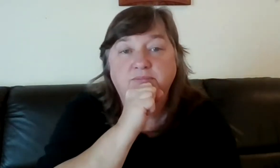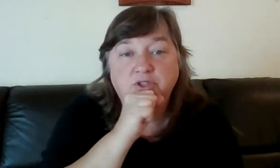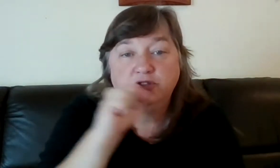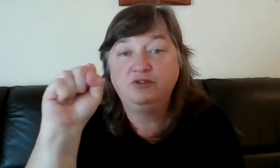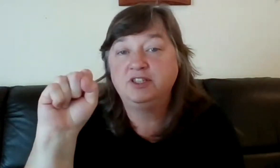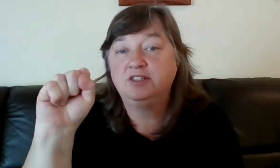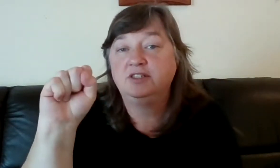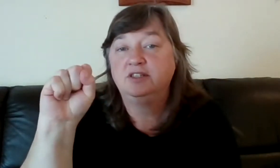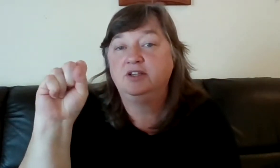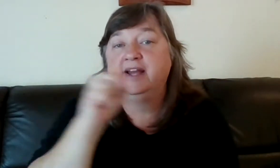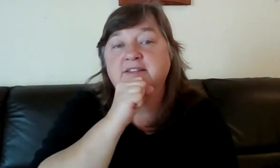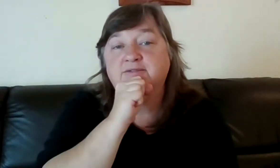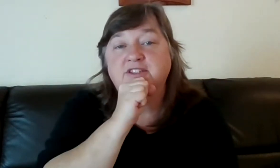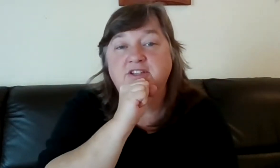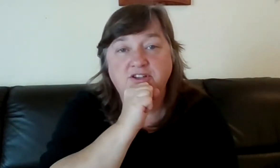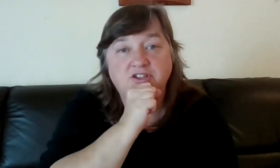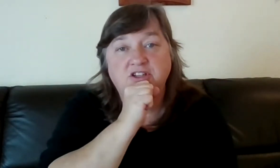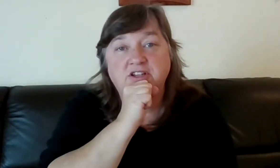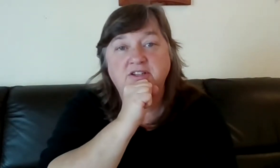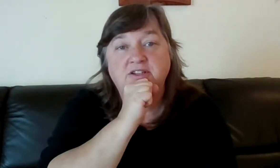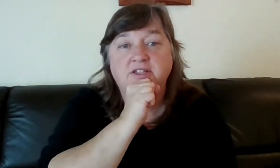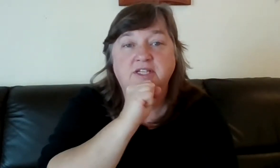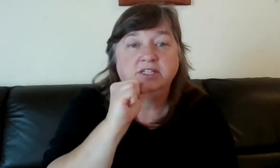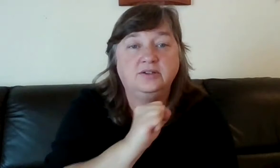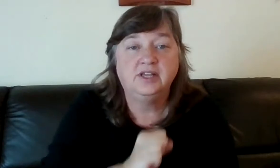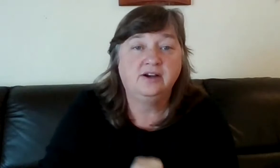put your fist, your S fist on your chin and go down.